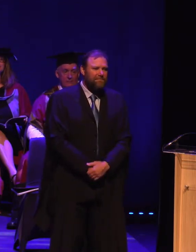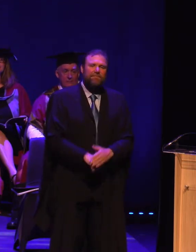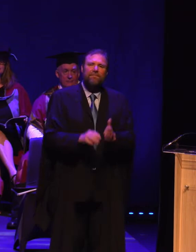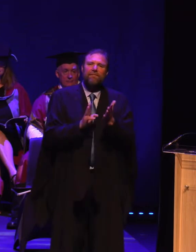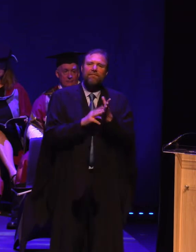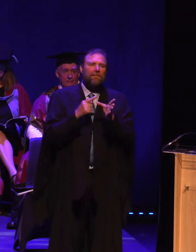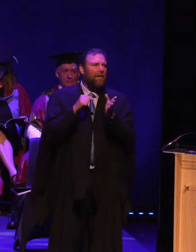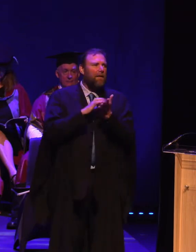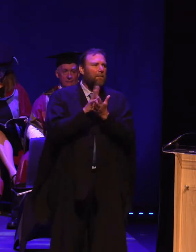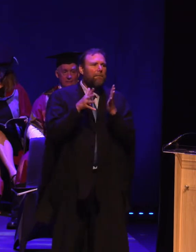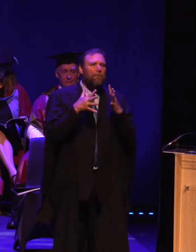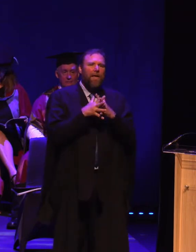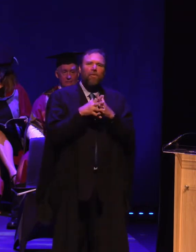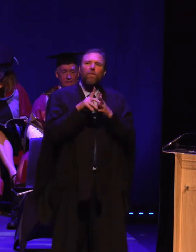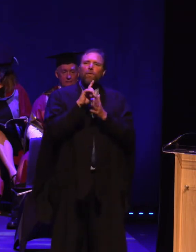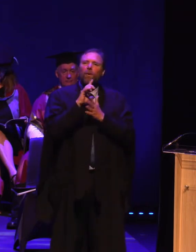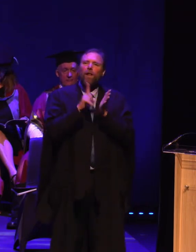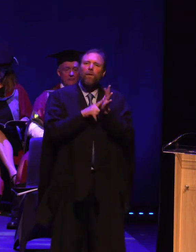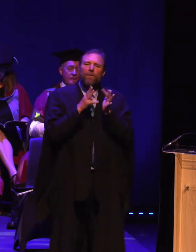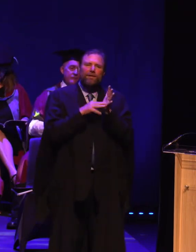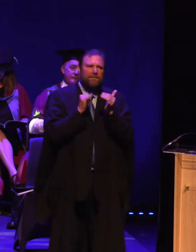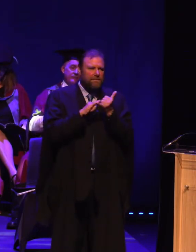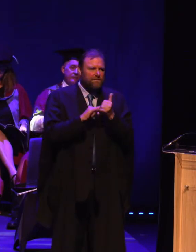Matthew Charles Lucas.